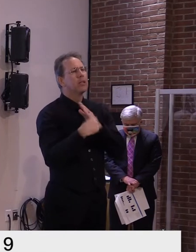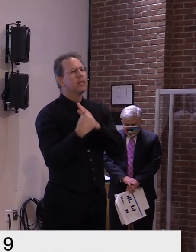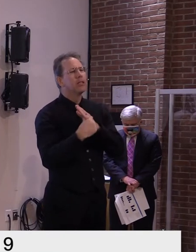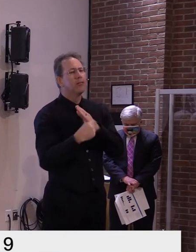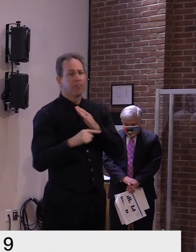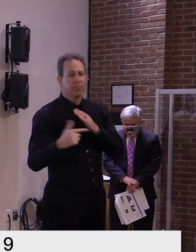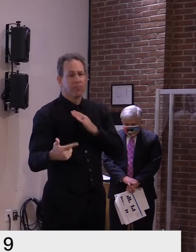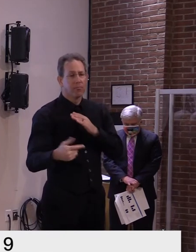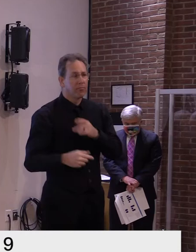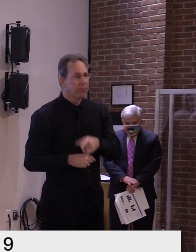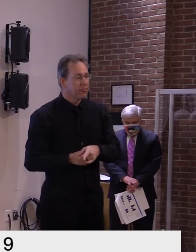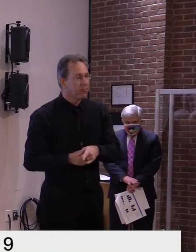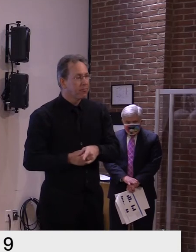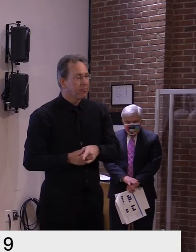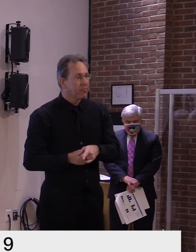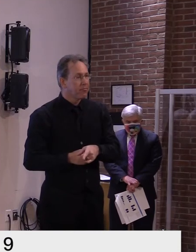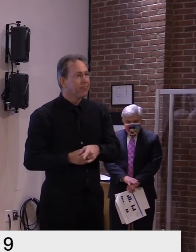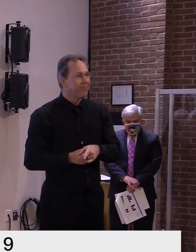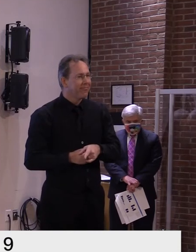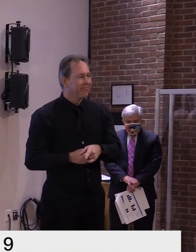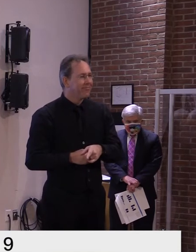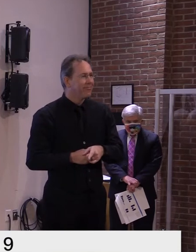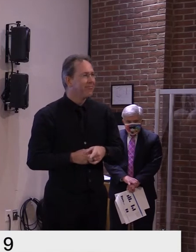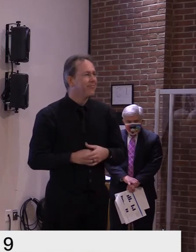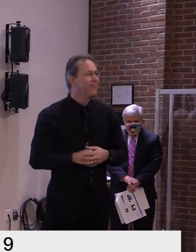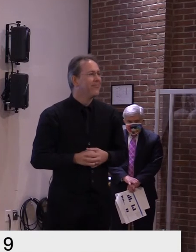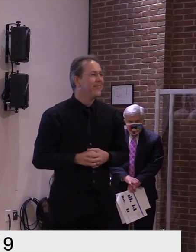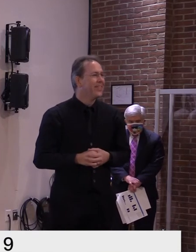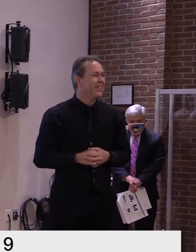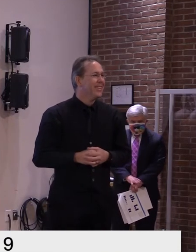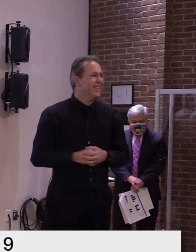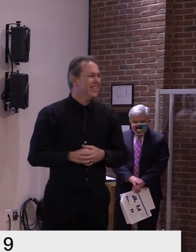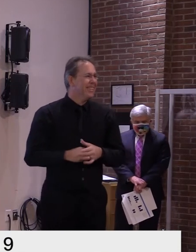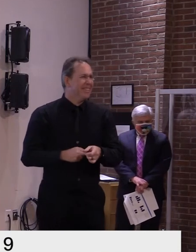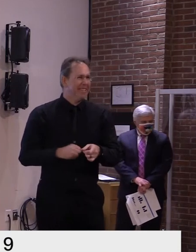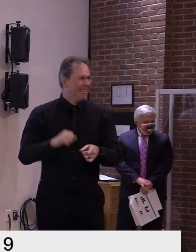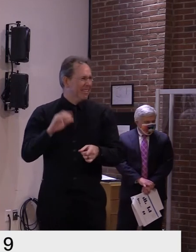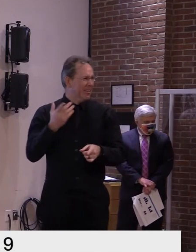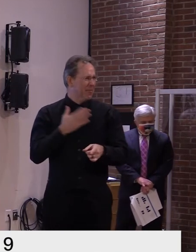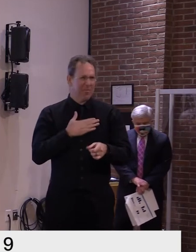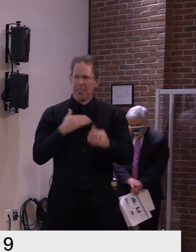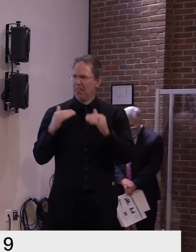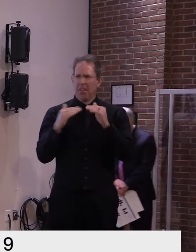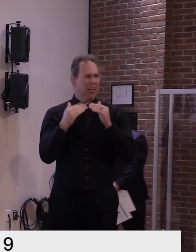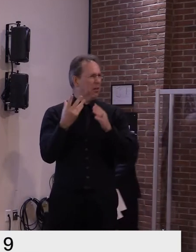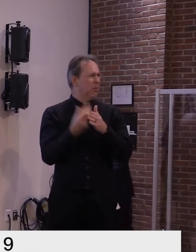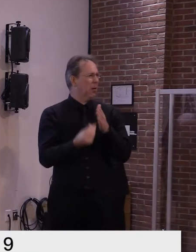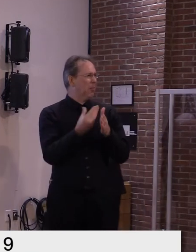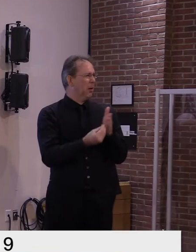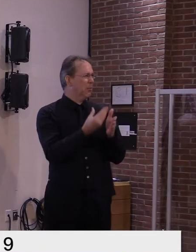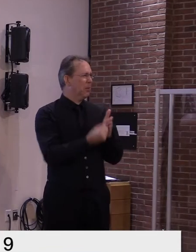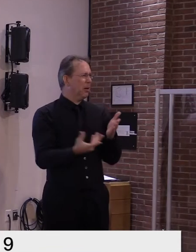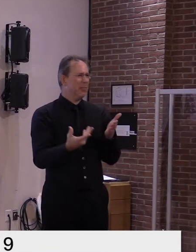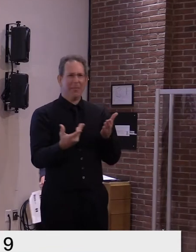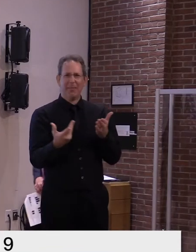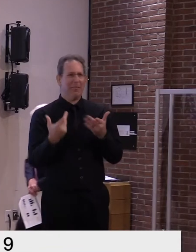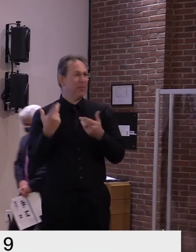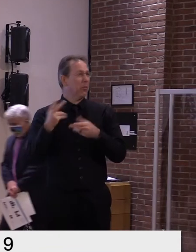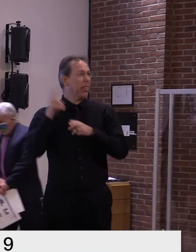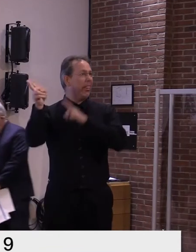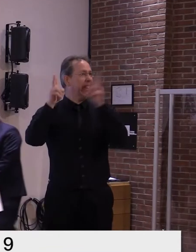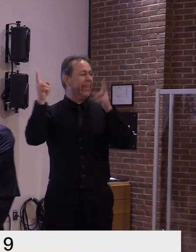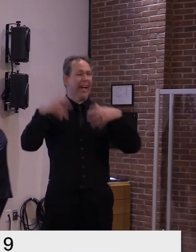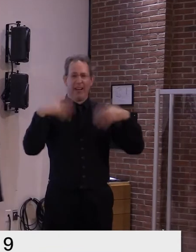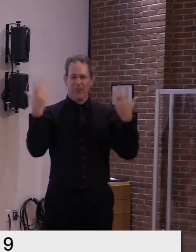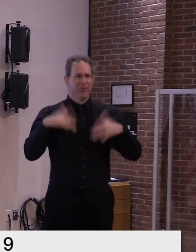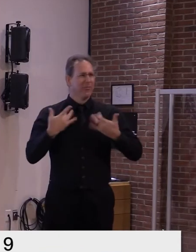I guess a lot of my colleagues are with the governor somewhere. Mike Smith, I was struck by the numbers you were